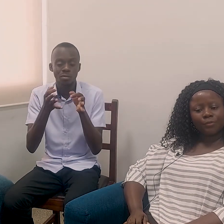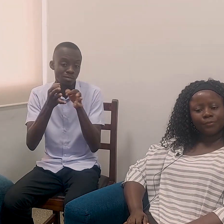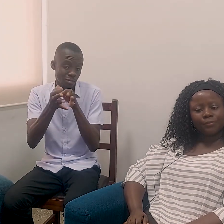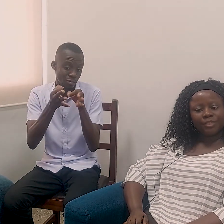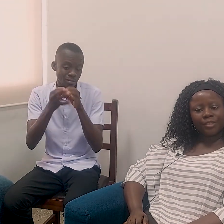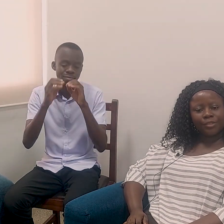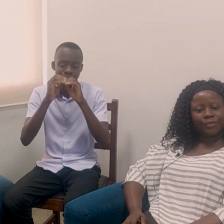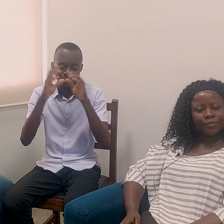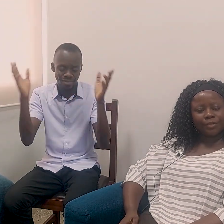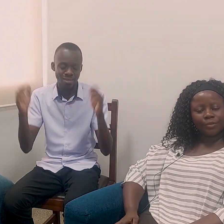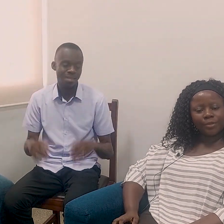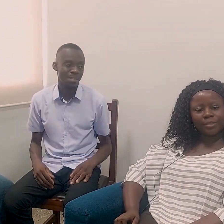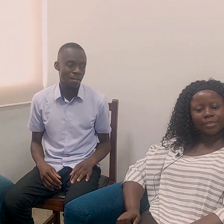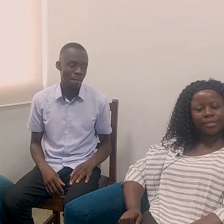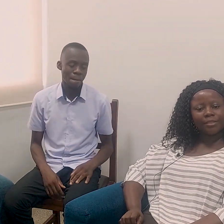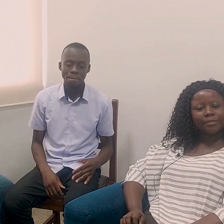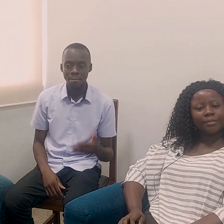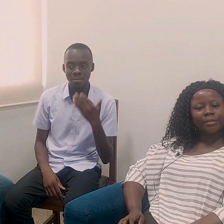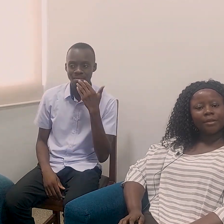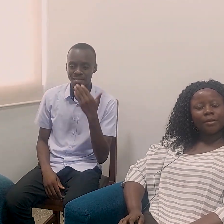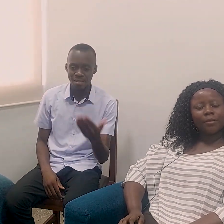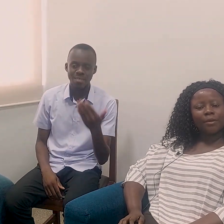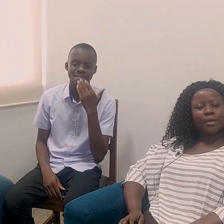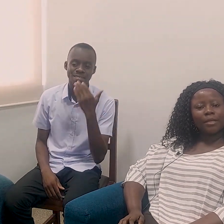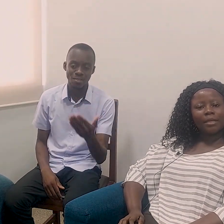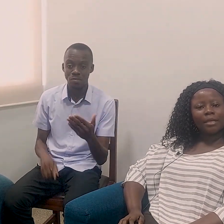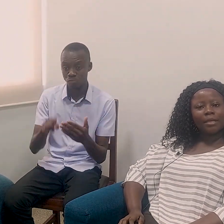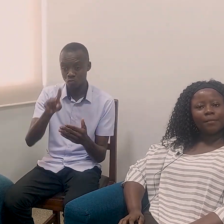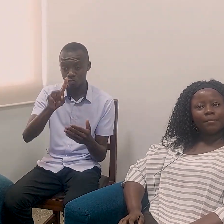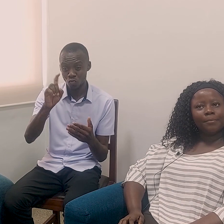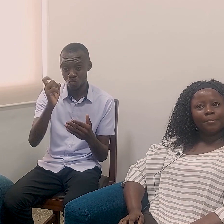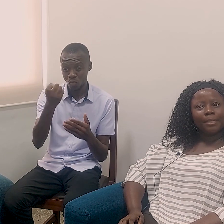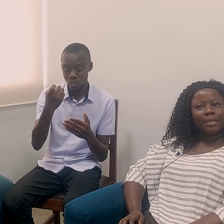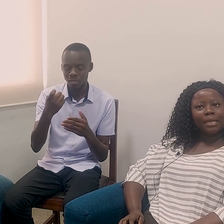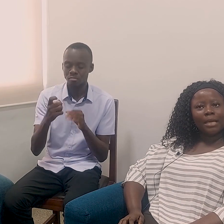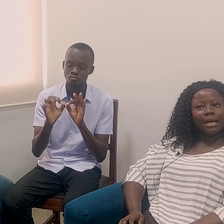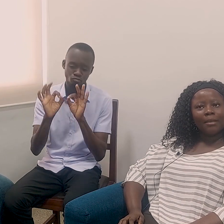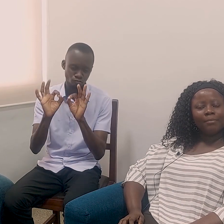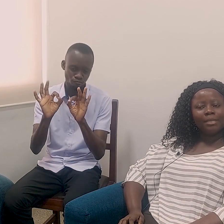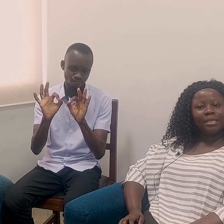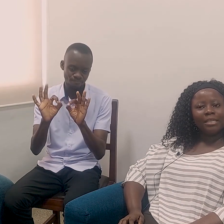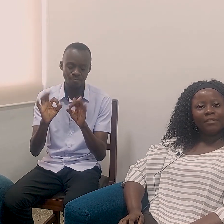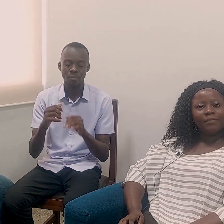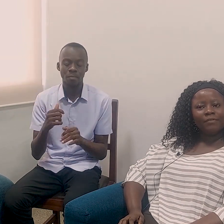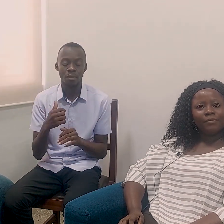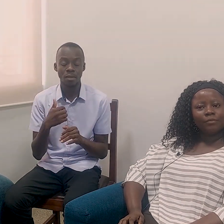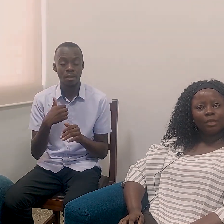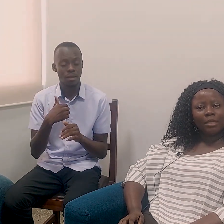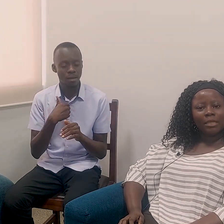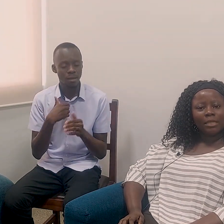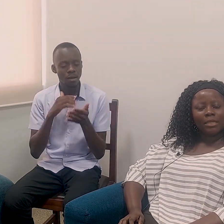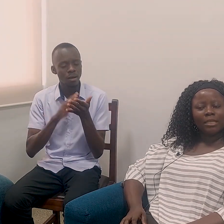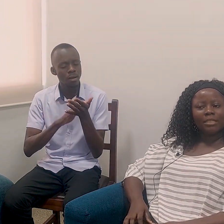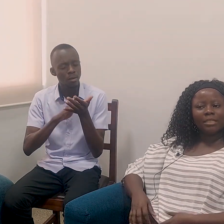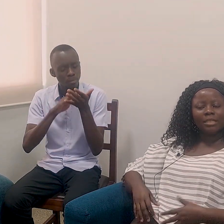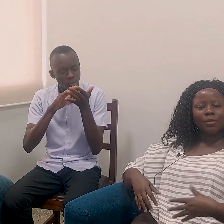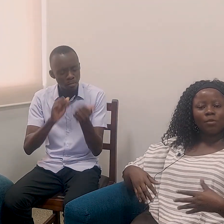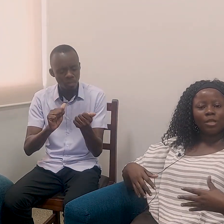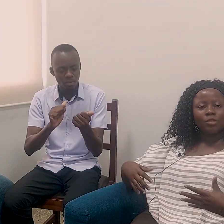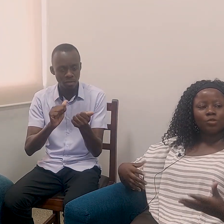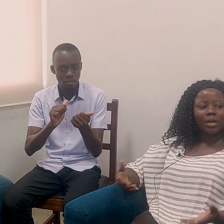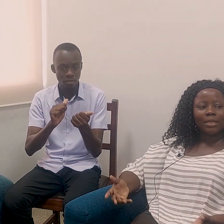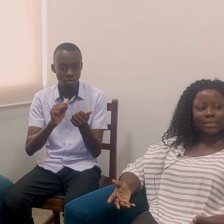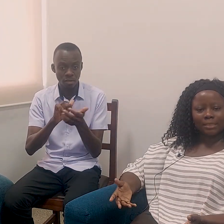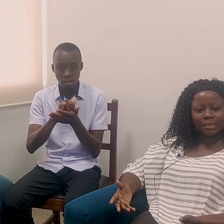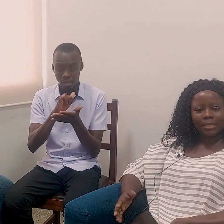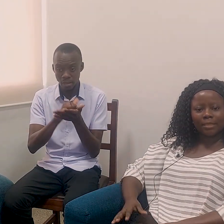So thank you for the question. Right. I believe it's in a